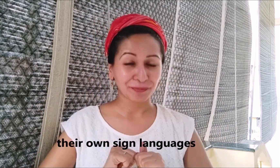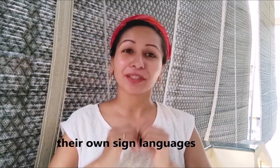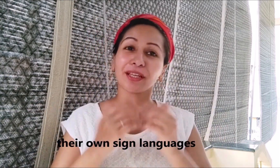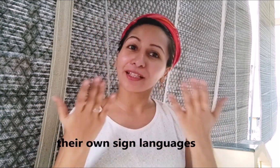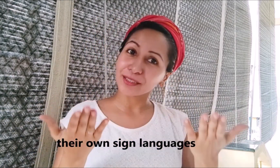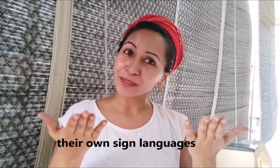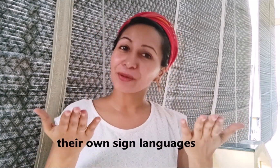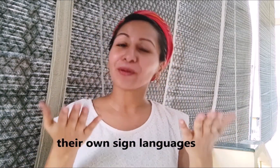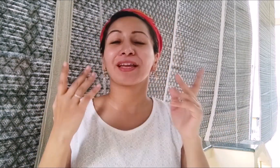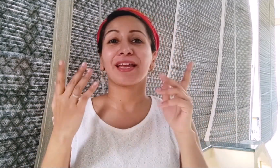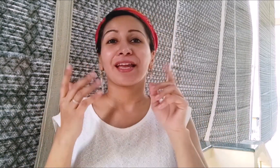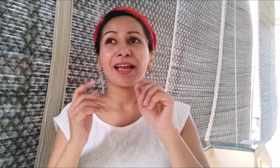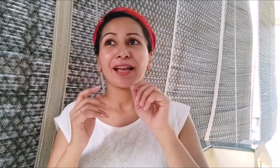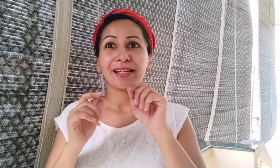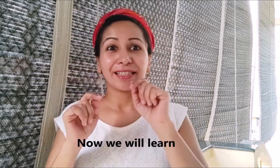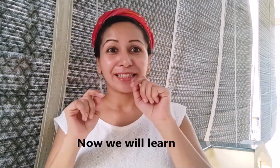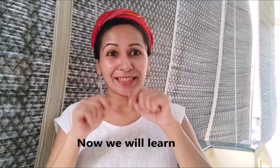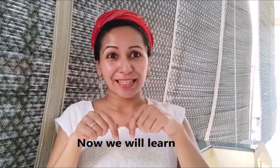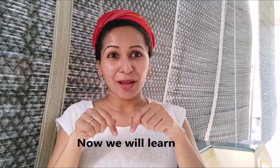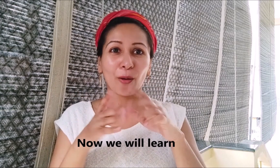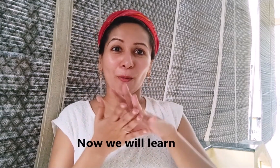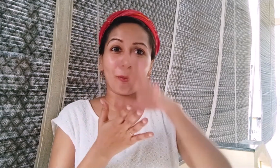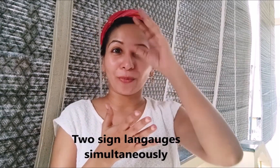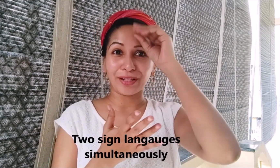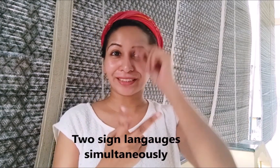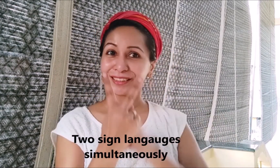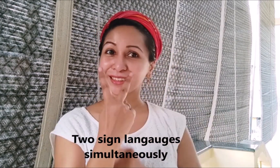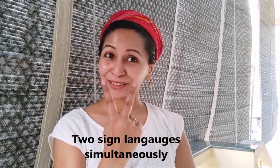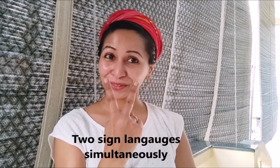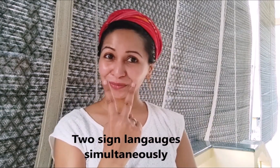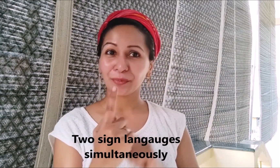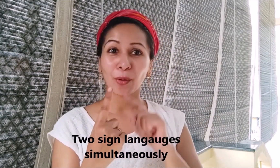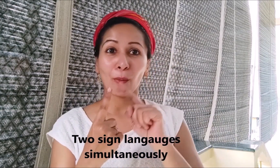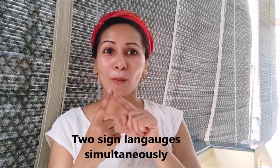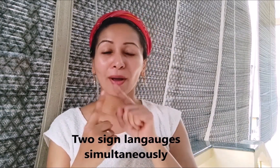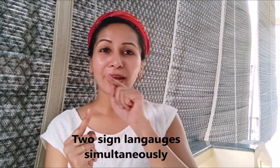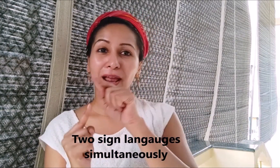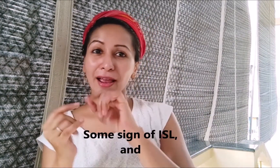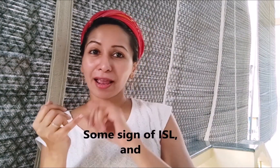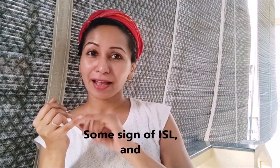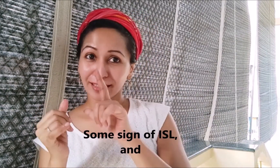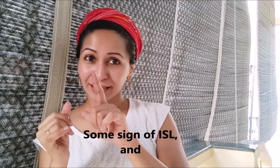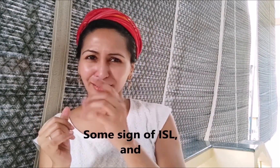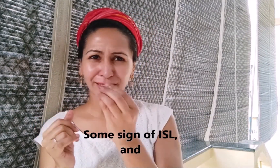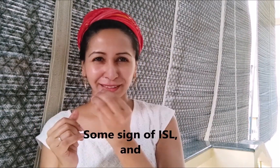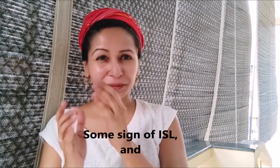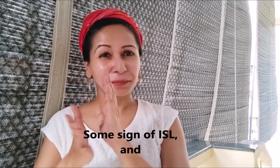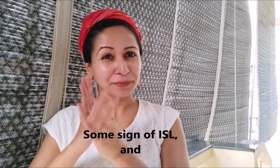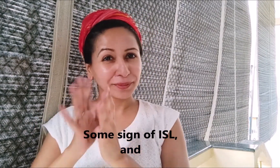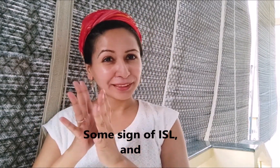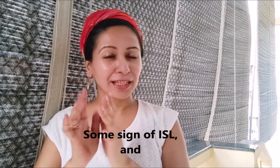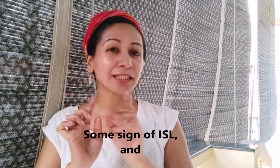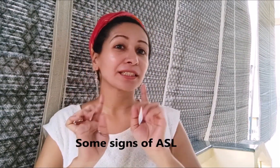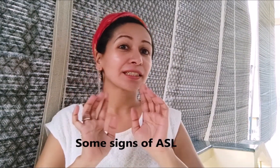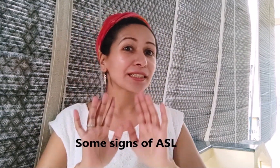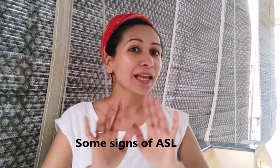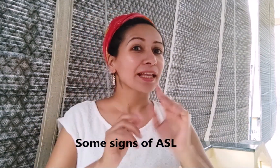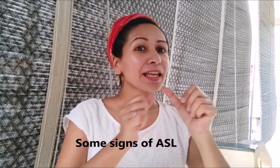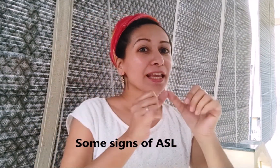their own sign languages. So now we will learn two languages simultaneously, some signs of ISL and some signs of